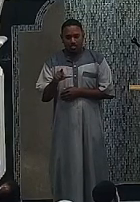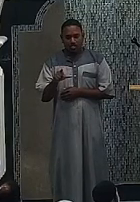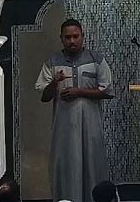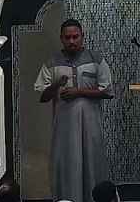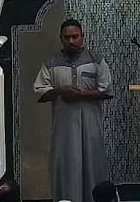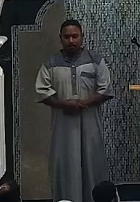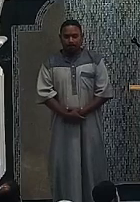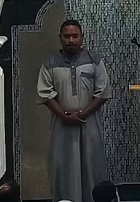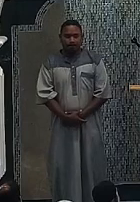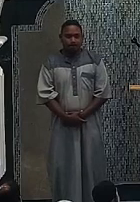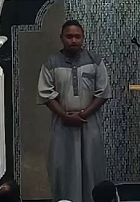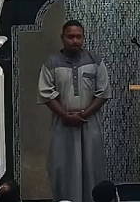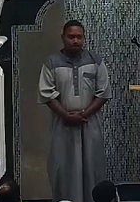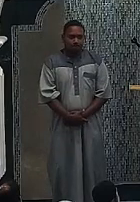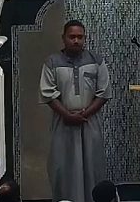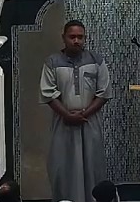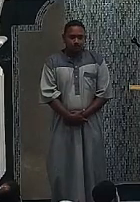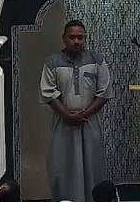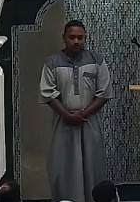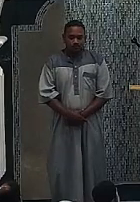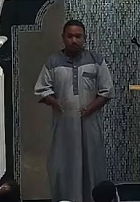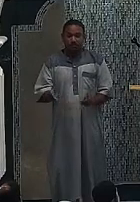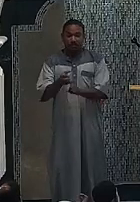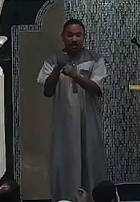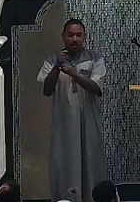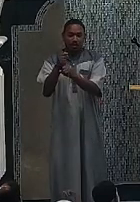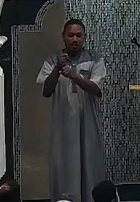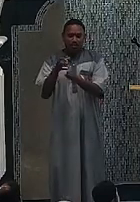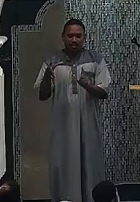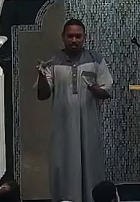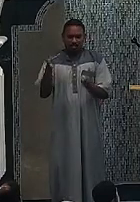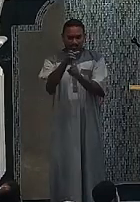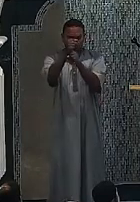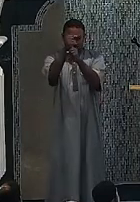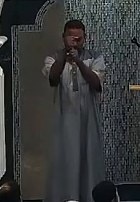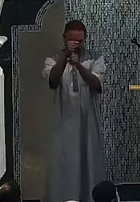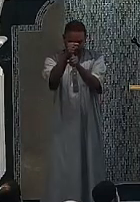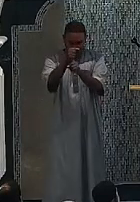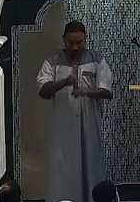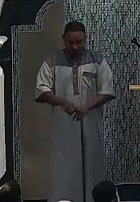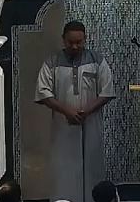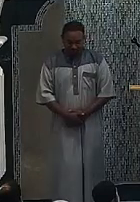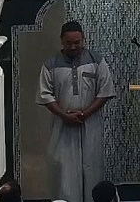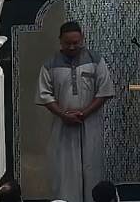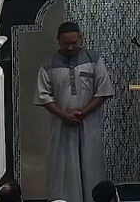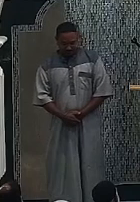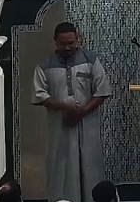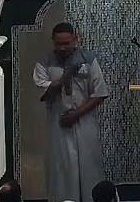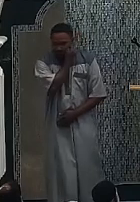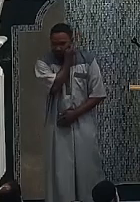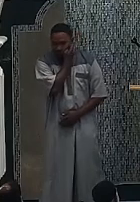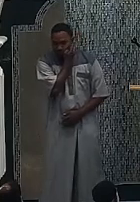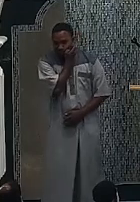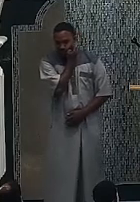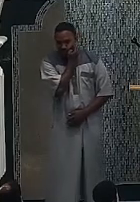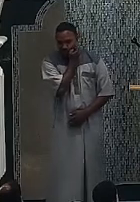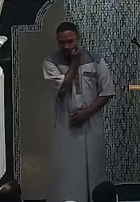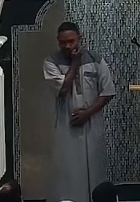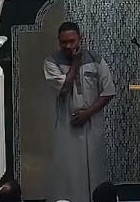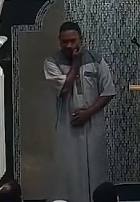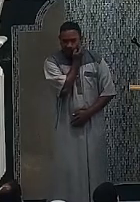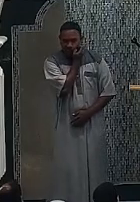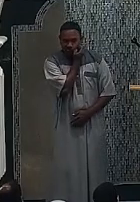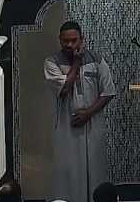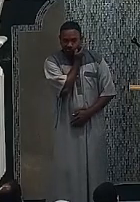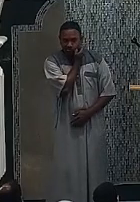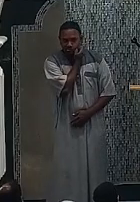innovators. Recently, I traveled to Spain, and you hear the story there about the Khalifa, and